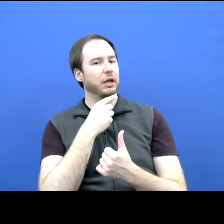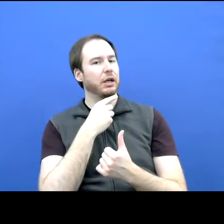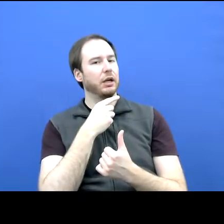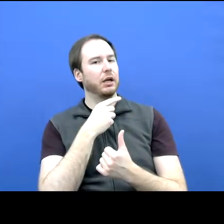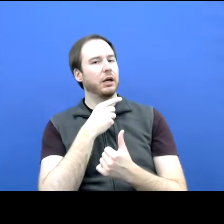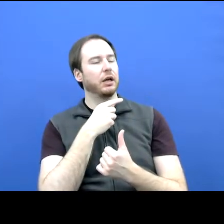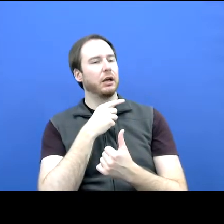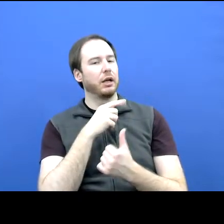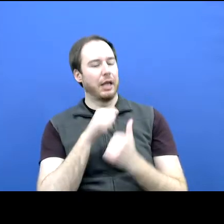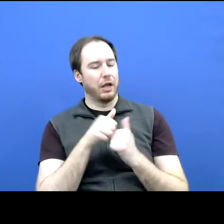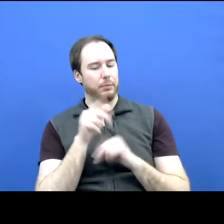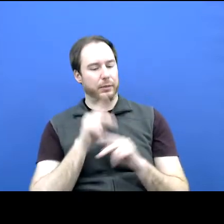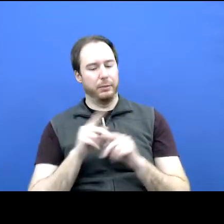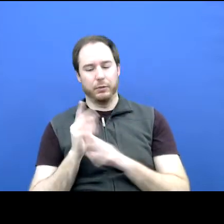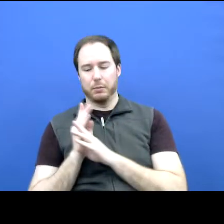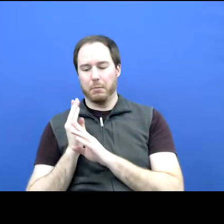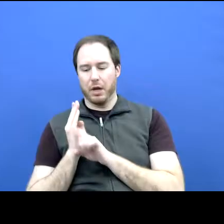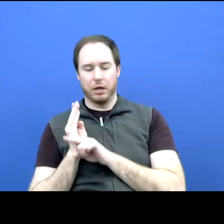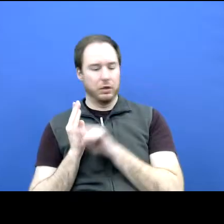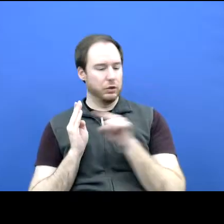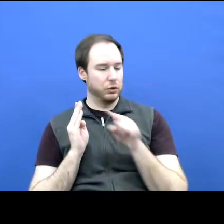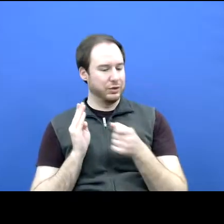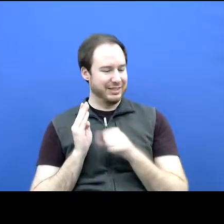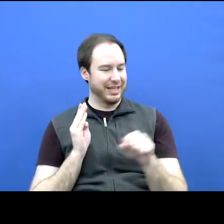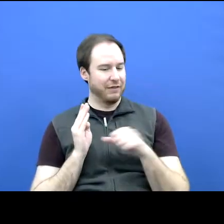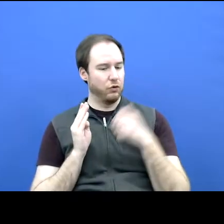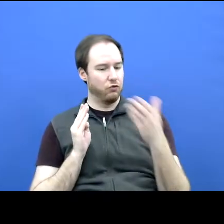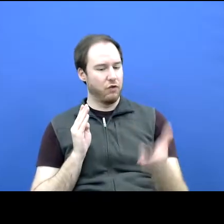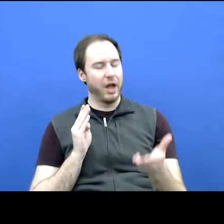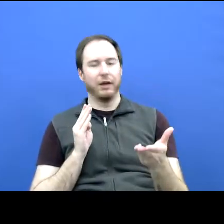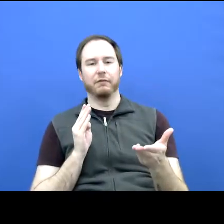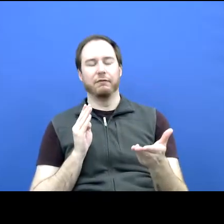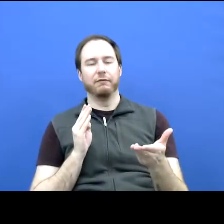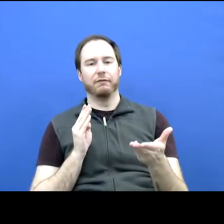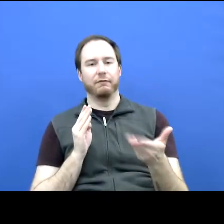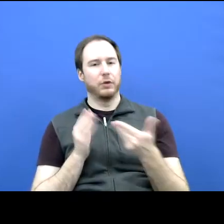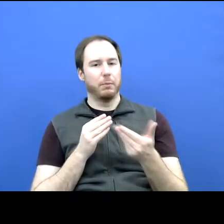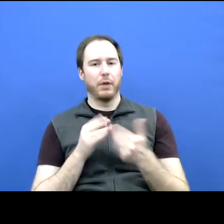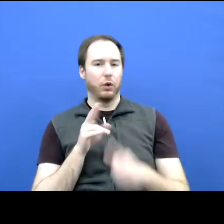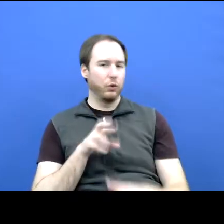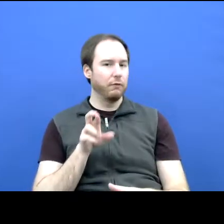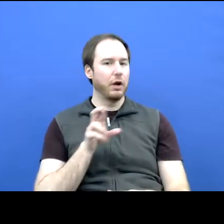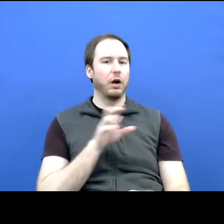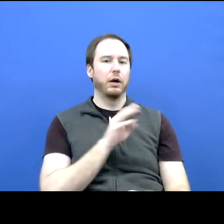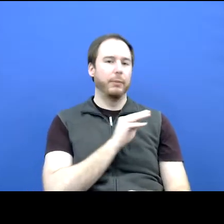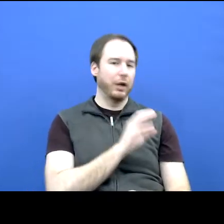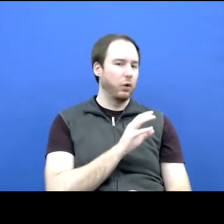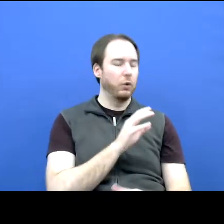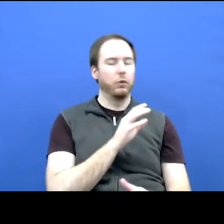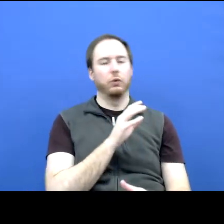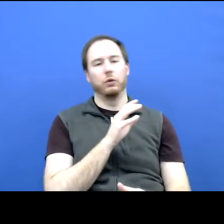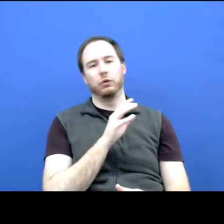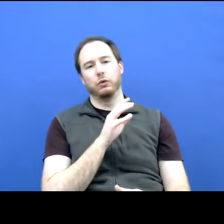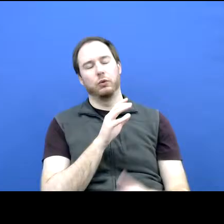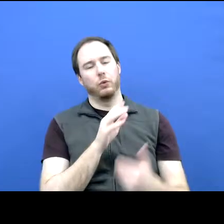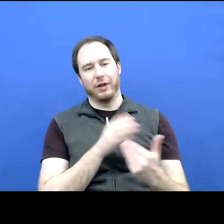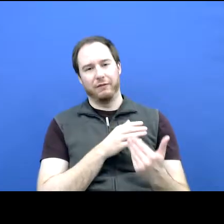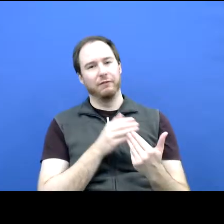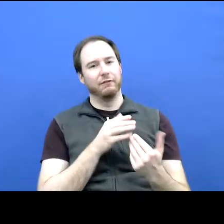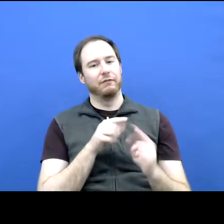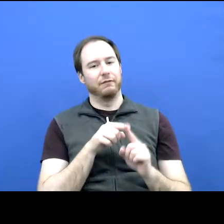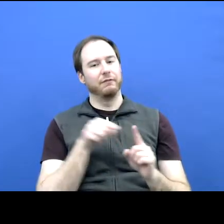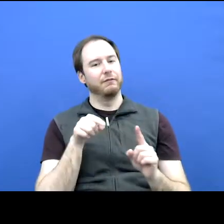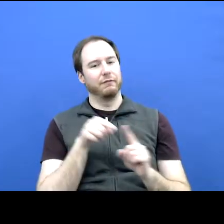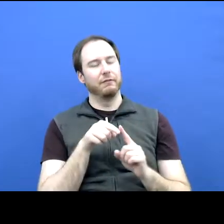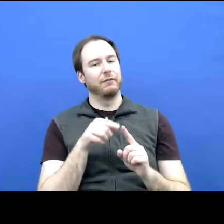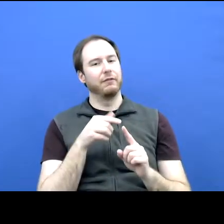moving people from the RTS bus stop safely, whether they are going to UR space, carryover space. You heard Christine mention that they have a lot